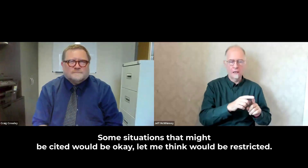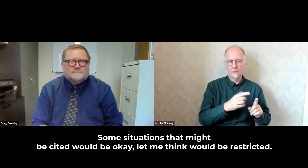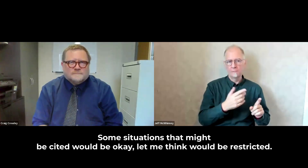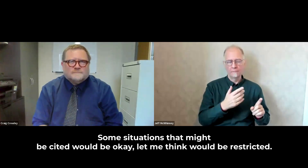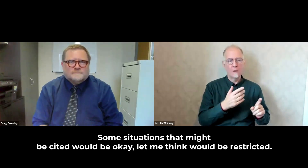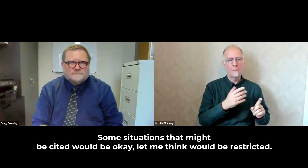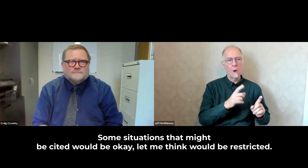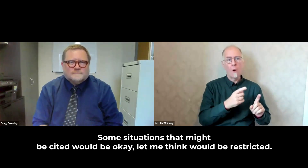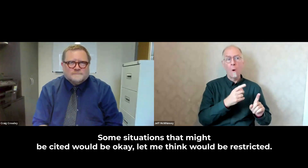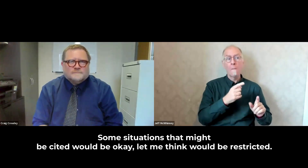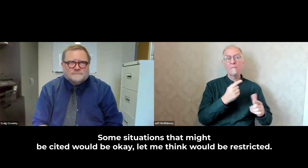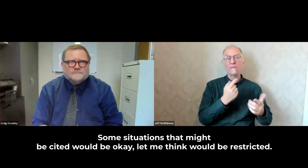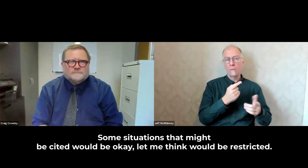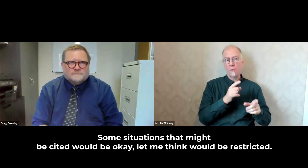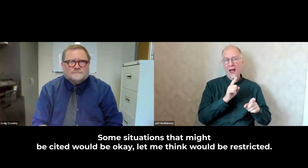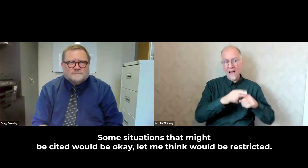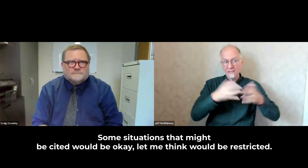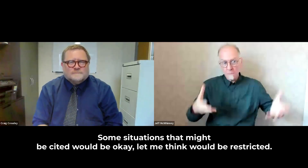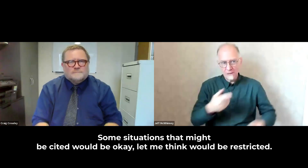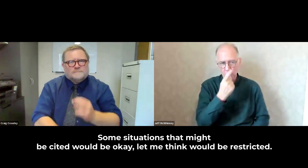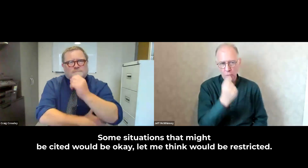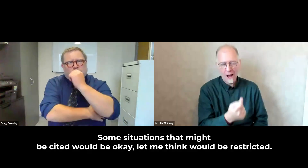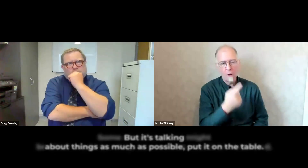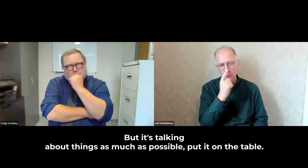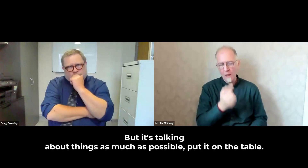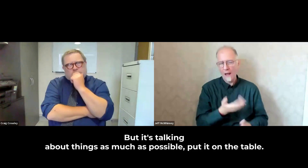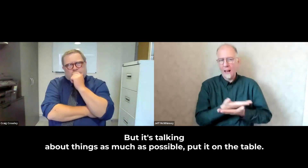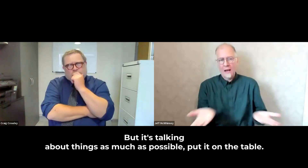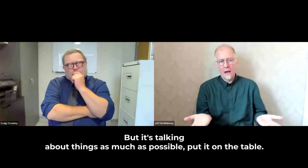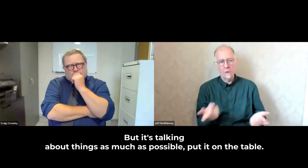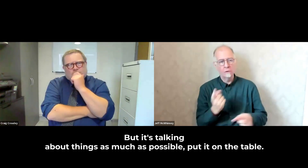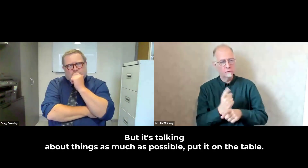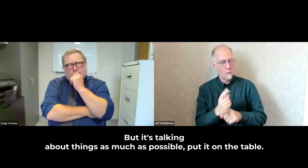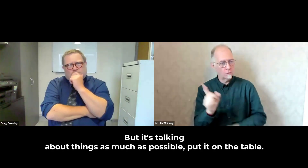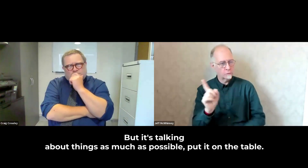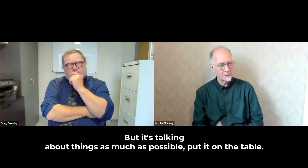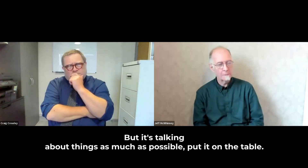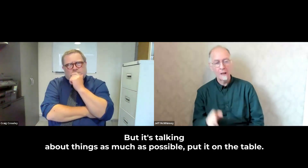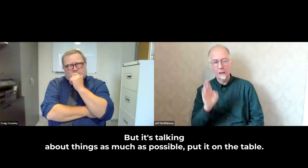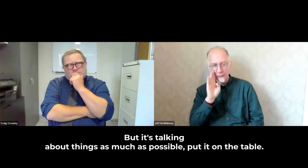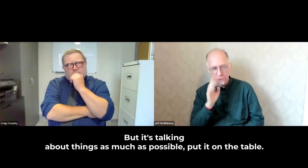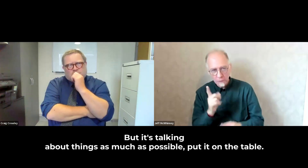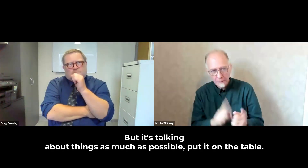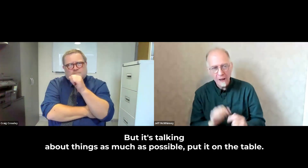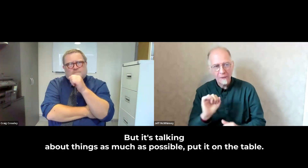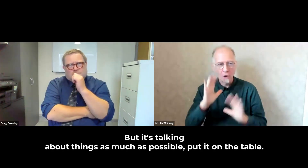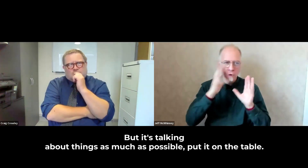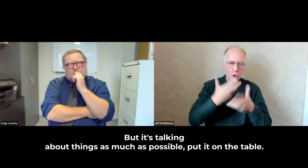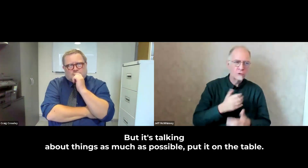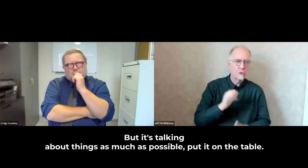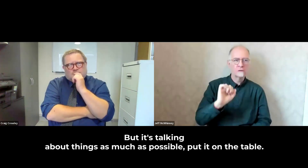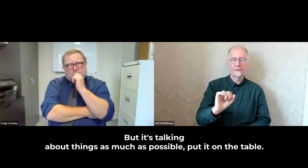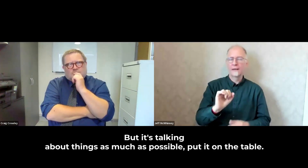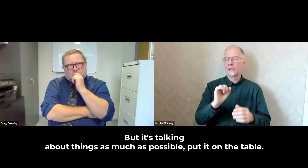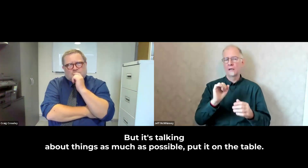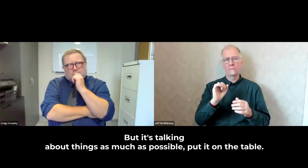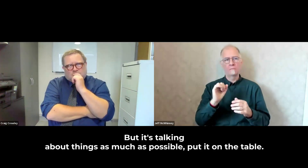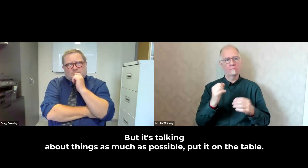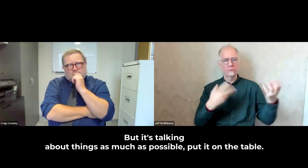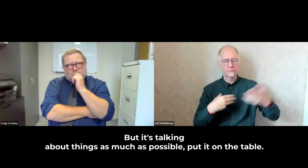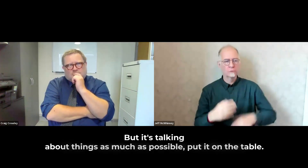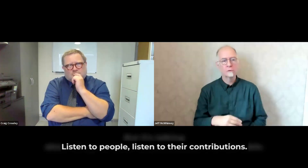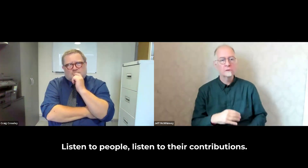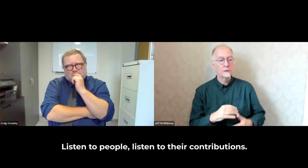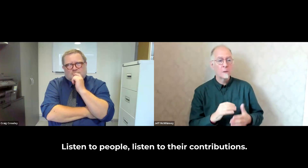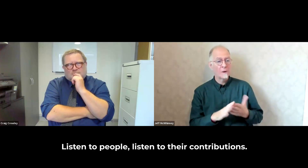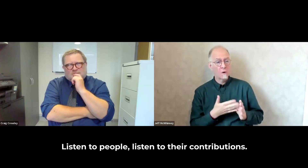think, would be restricted. But it's talking about as much as possible. Put it on